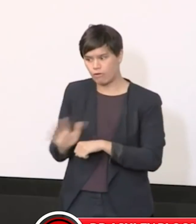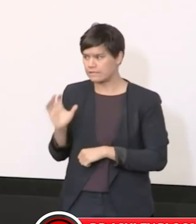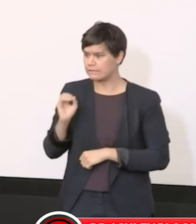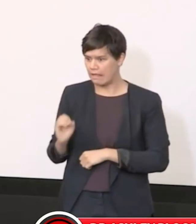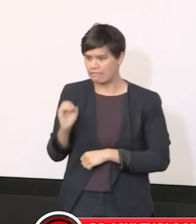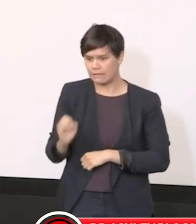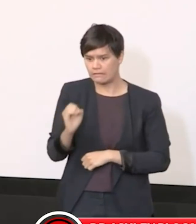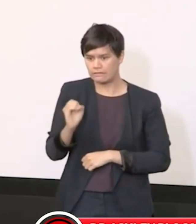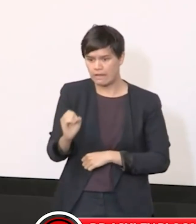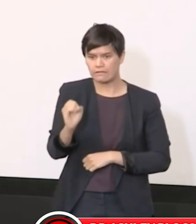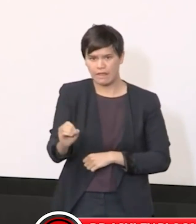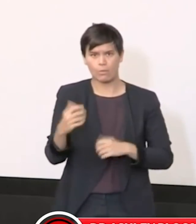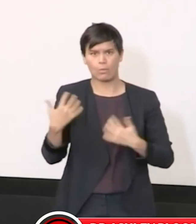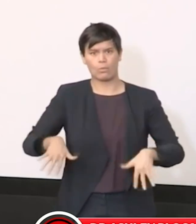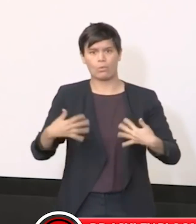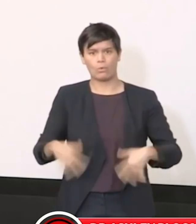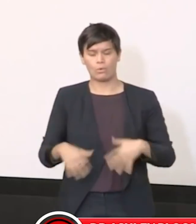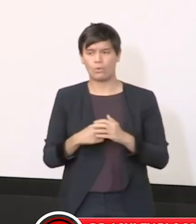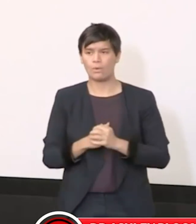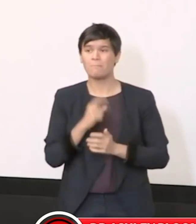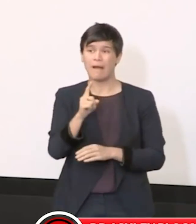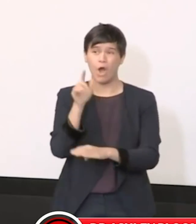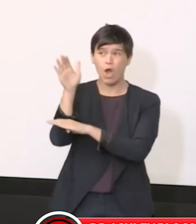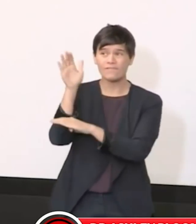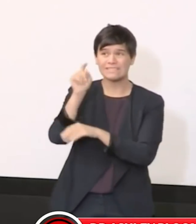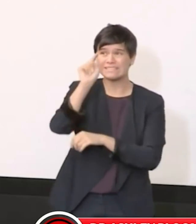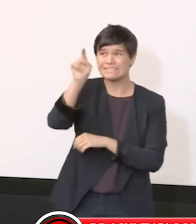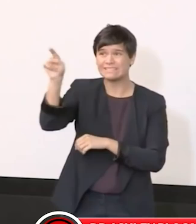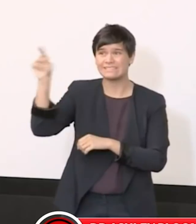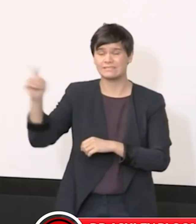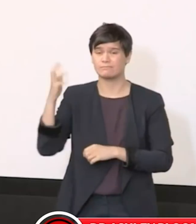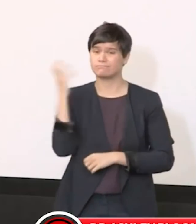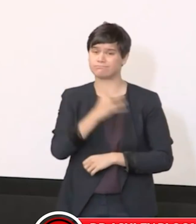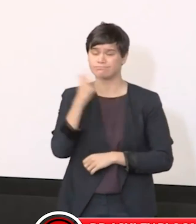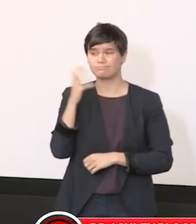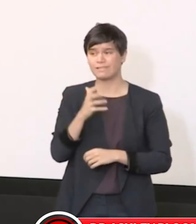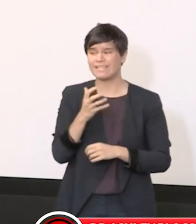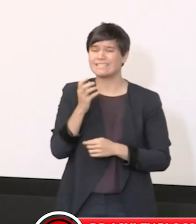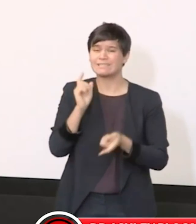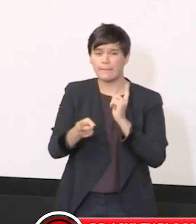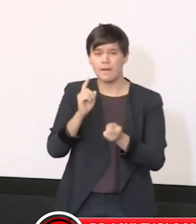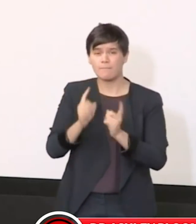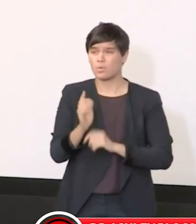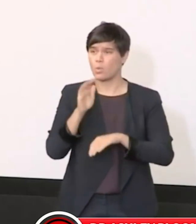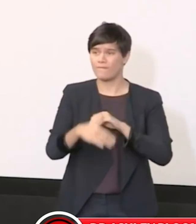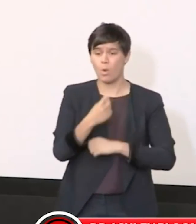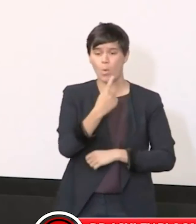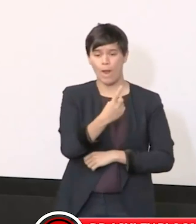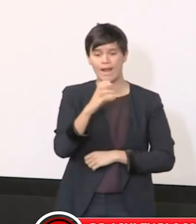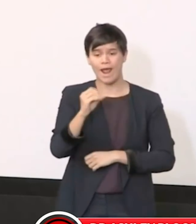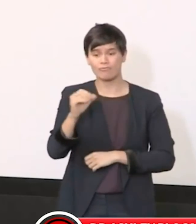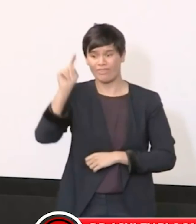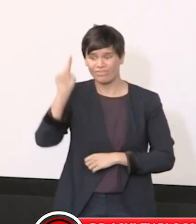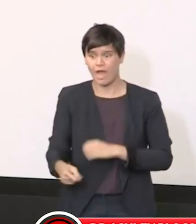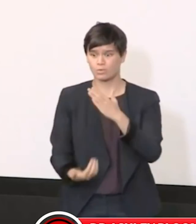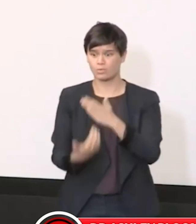there are record numbers of cases being reported globally each day, with around or over 100,000 cases each day. This